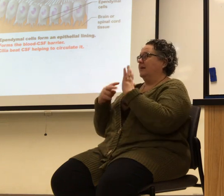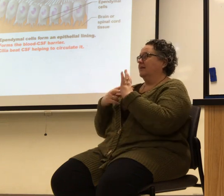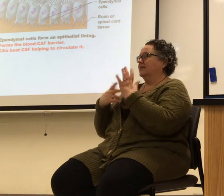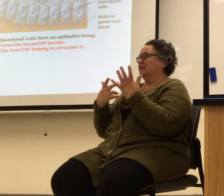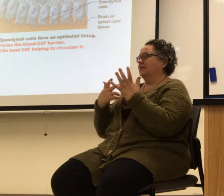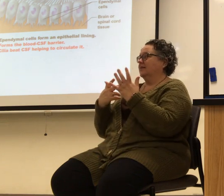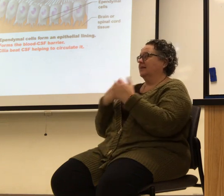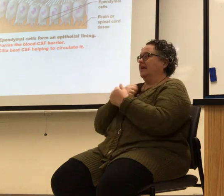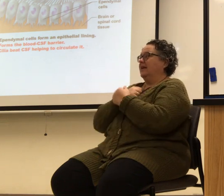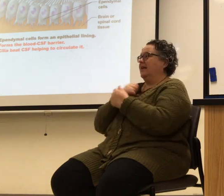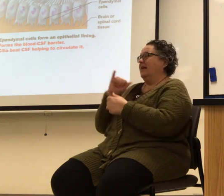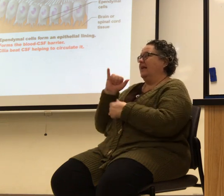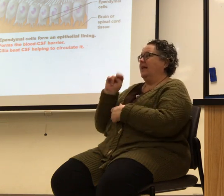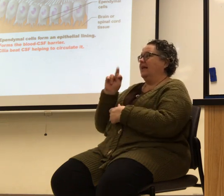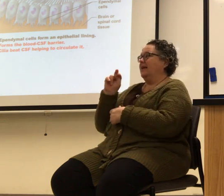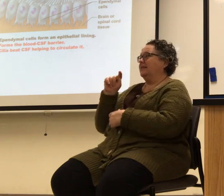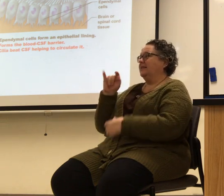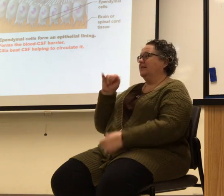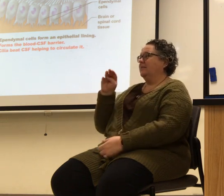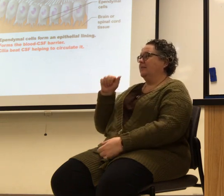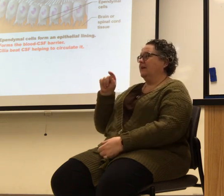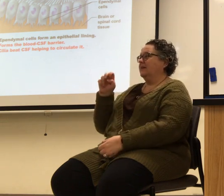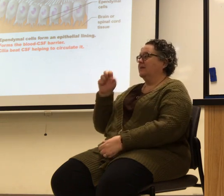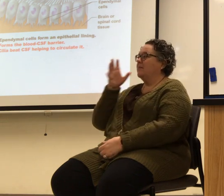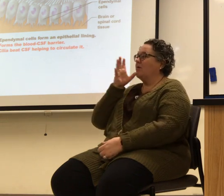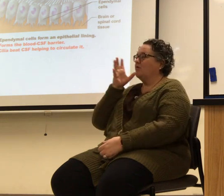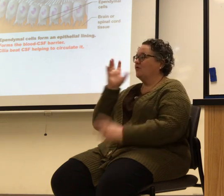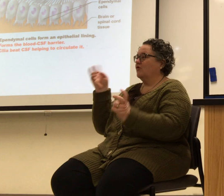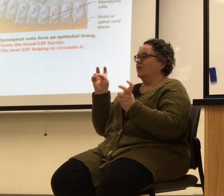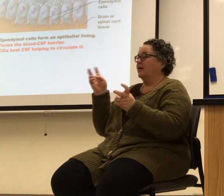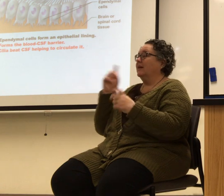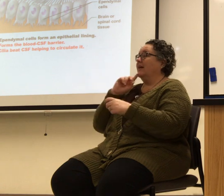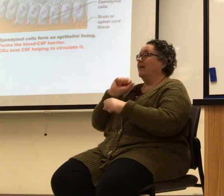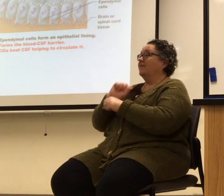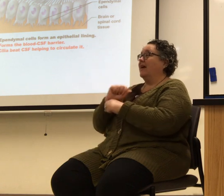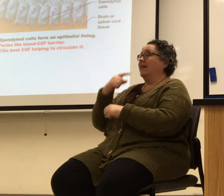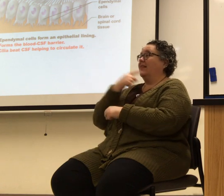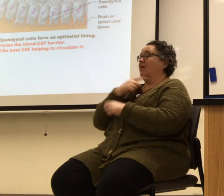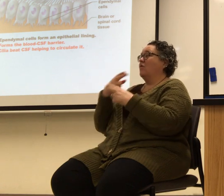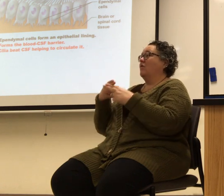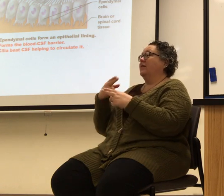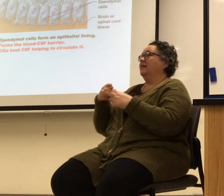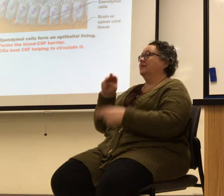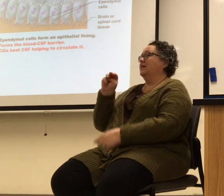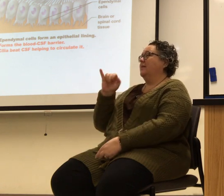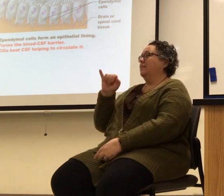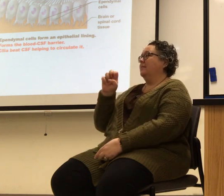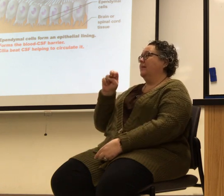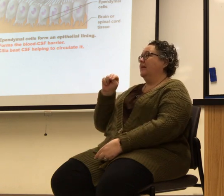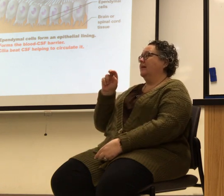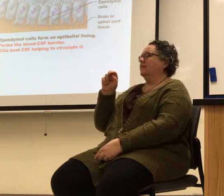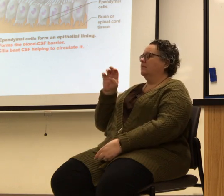a membrane around it. And in fact, they call these meninges.